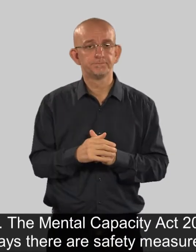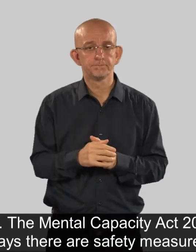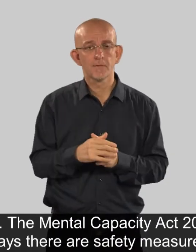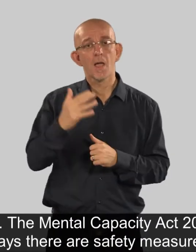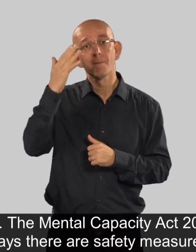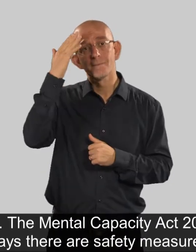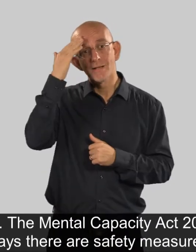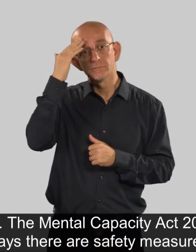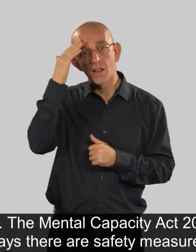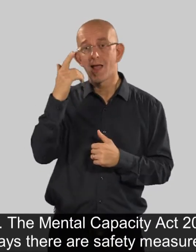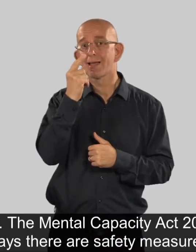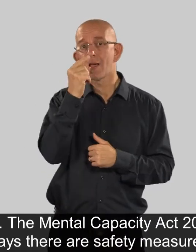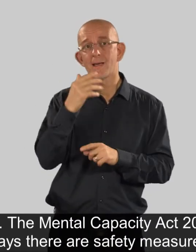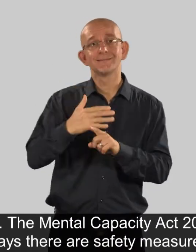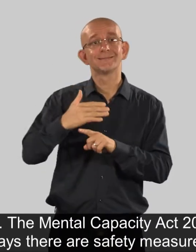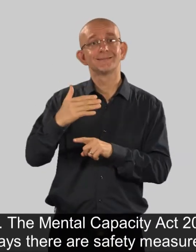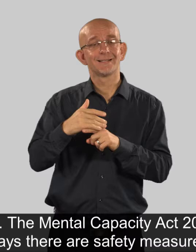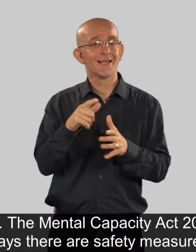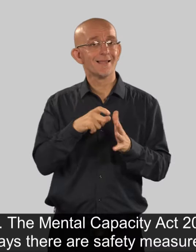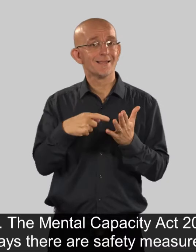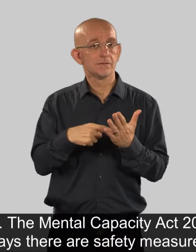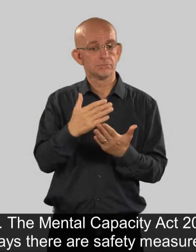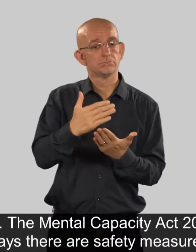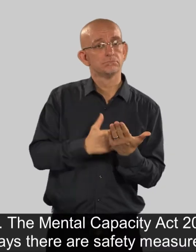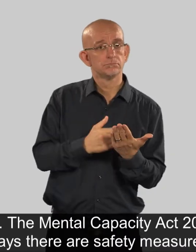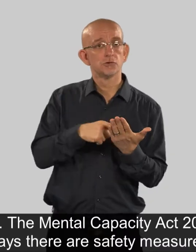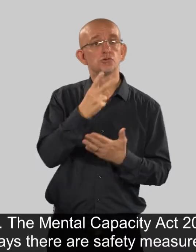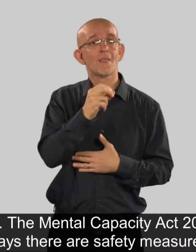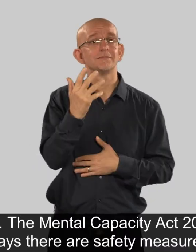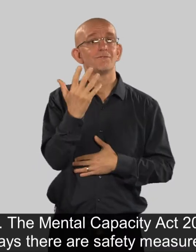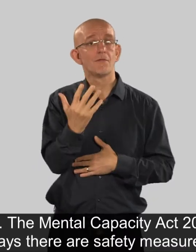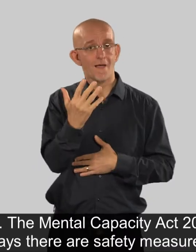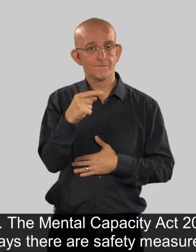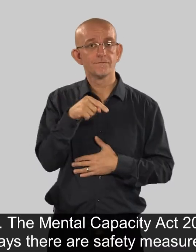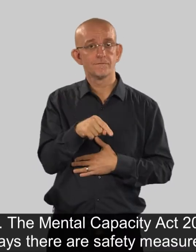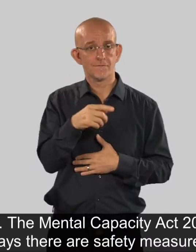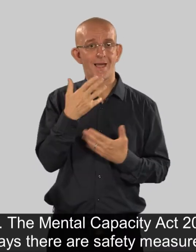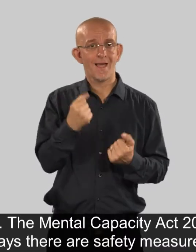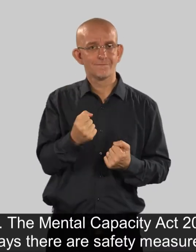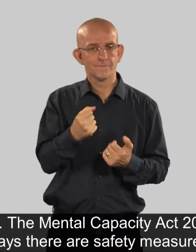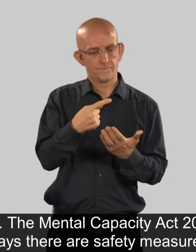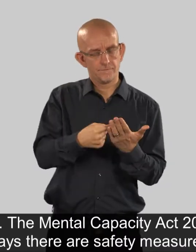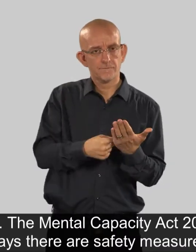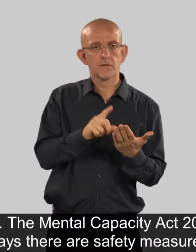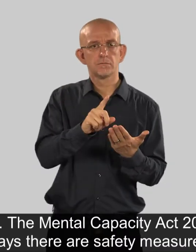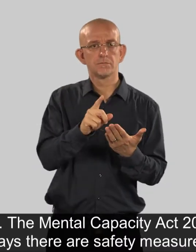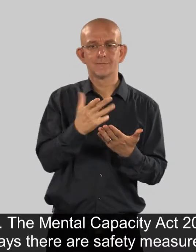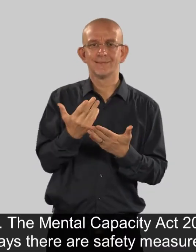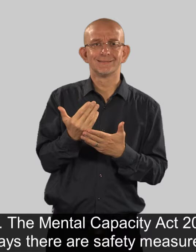27. The Mental Capacity Act 2005 says there are safety measures that have